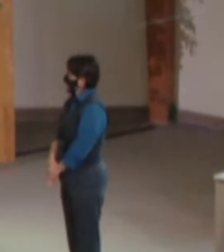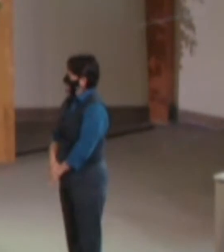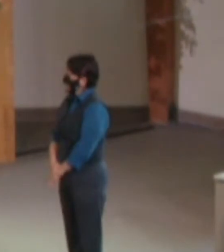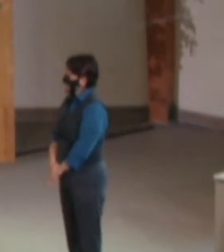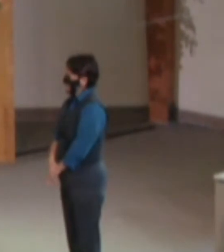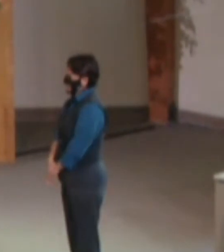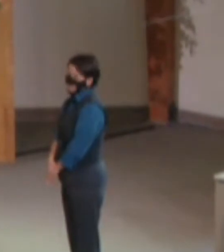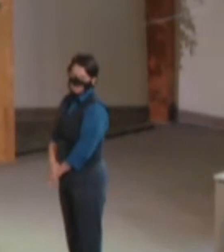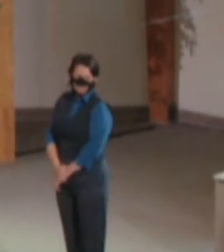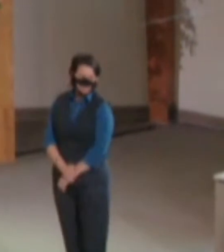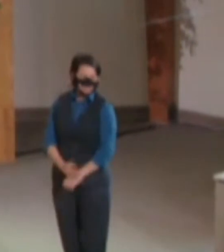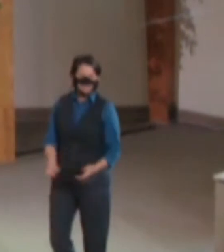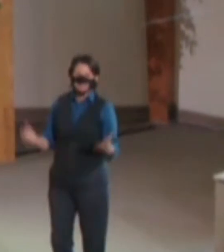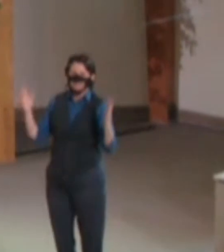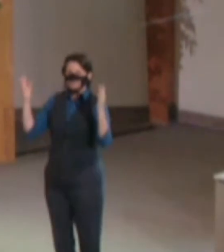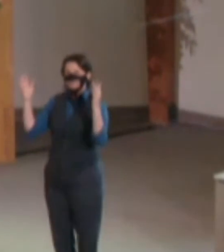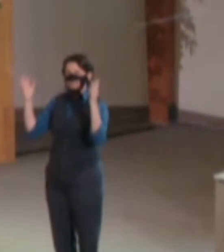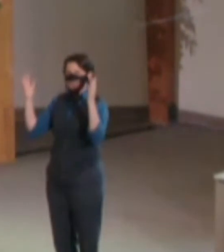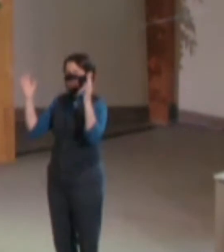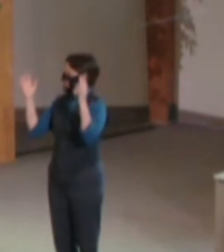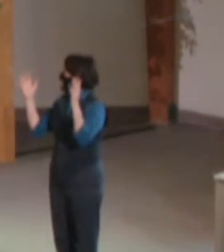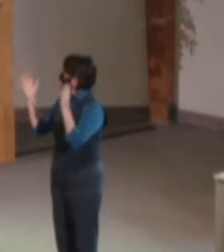Would you like to say anything?